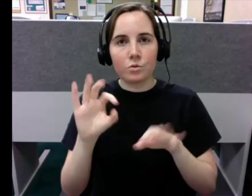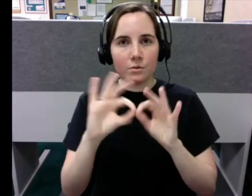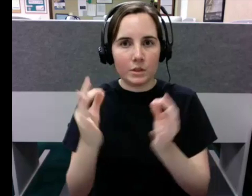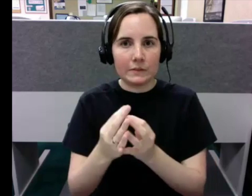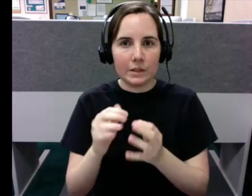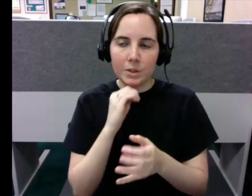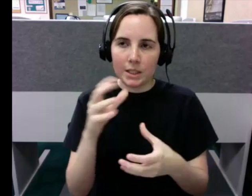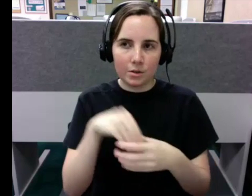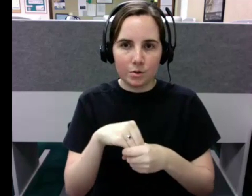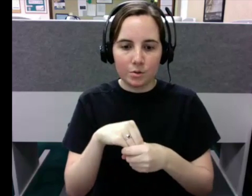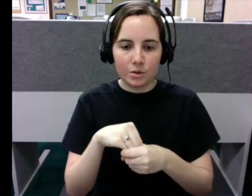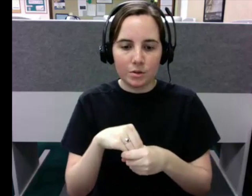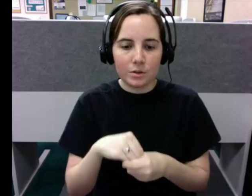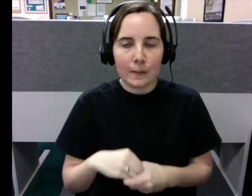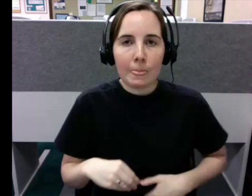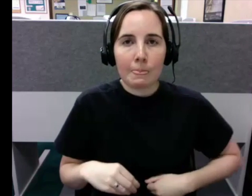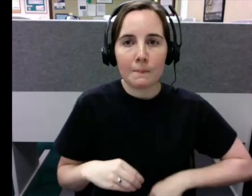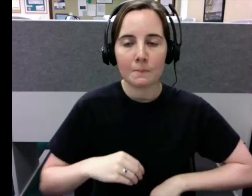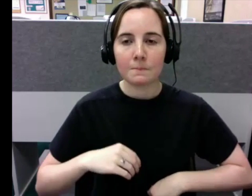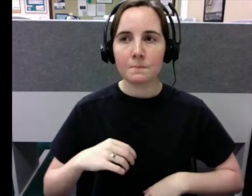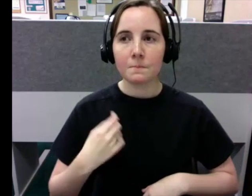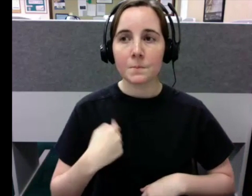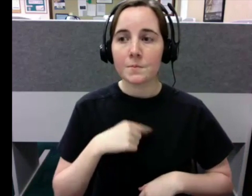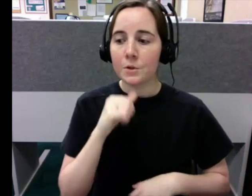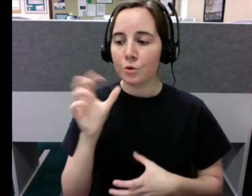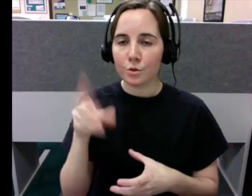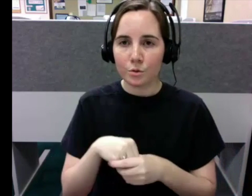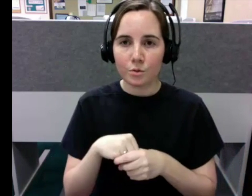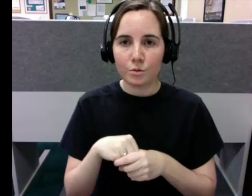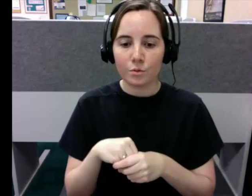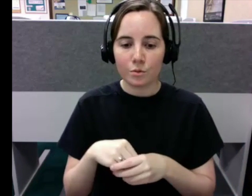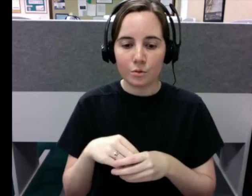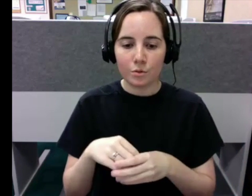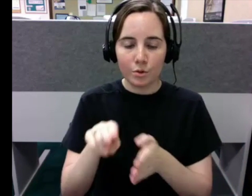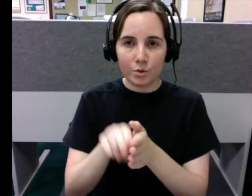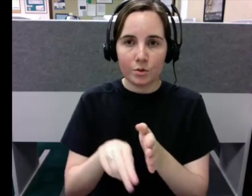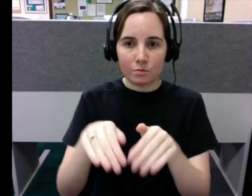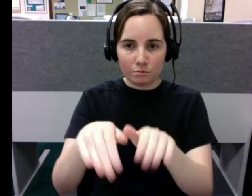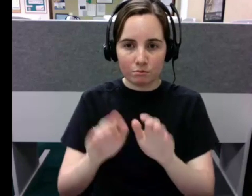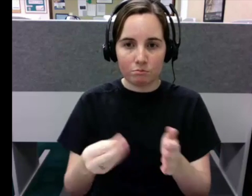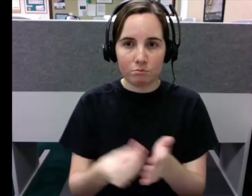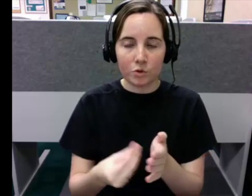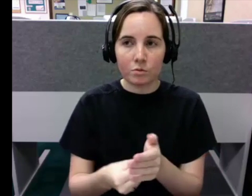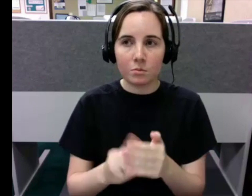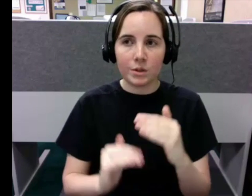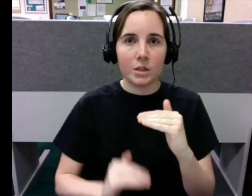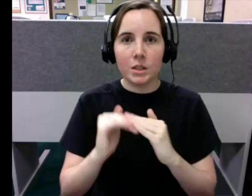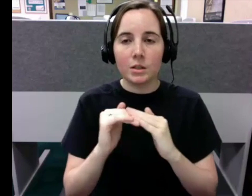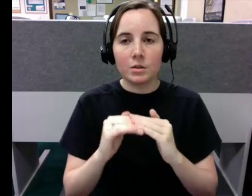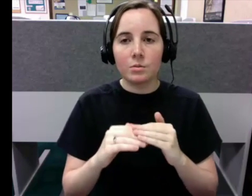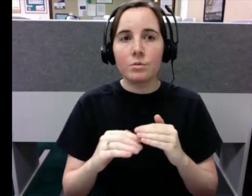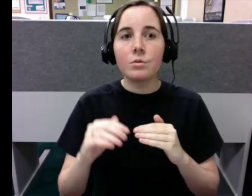up to $1,500 in burial funds for you and up to $1,500 in burial funds for your spouse.